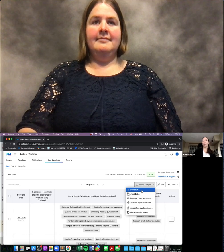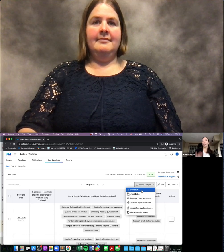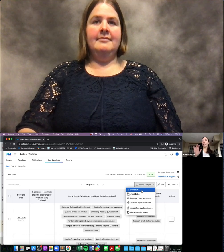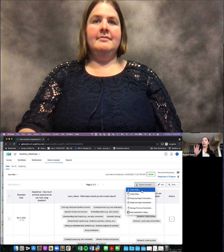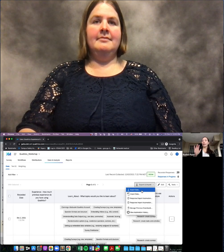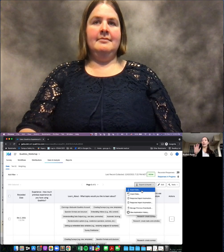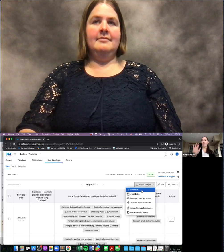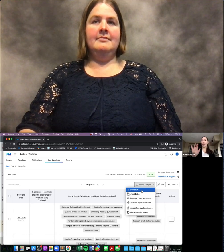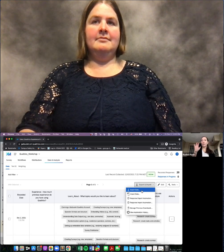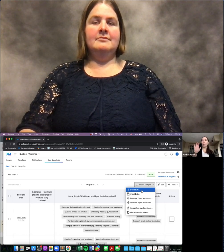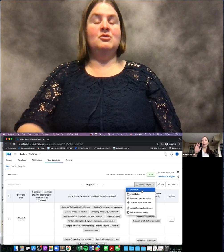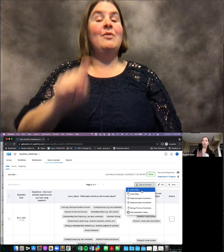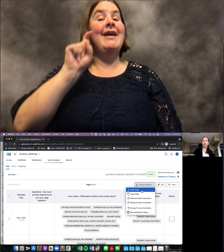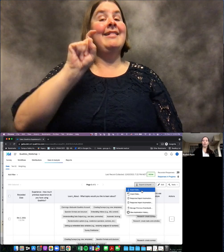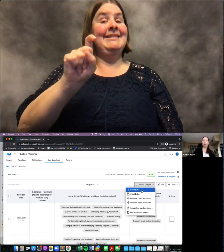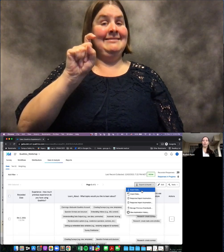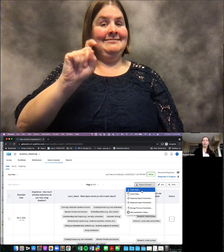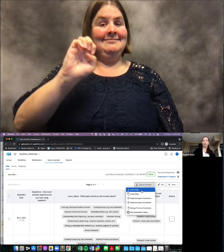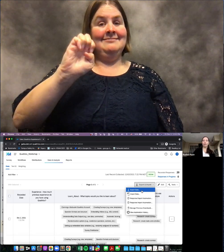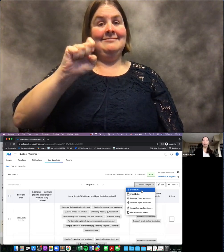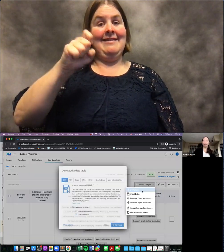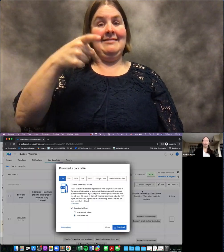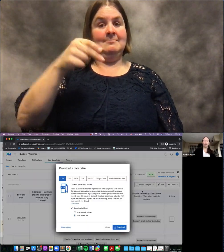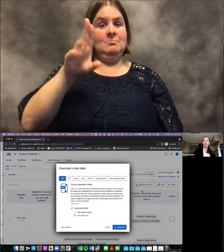So I would click export.